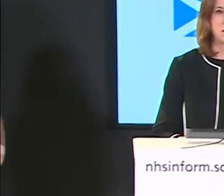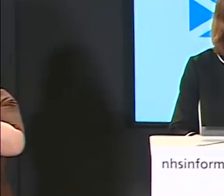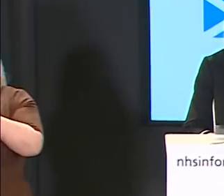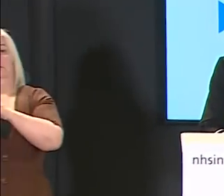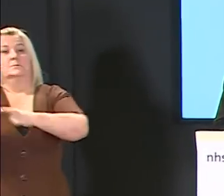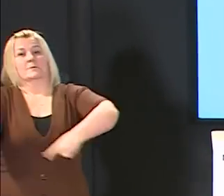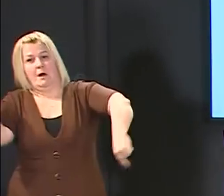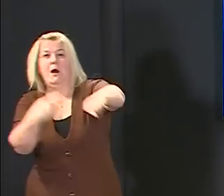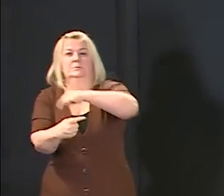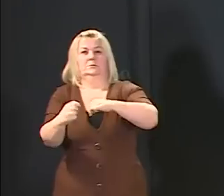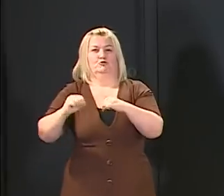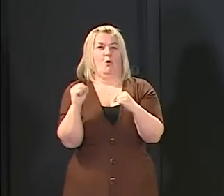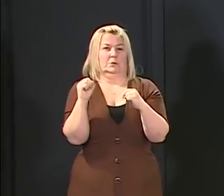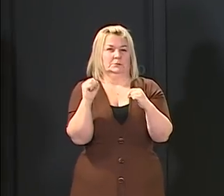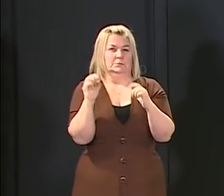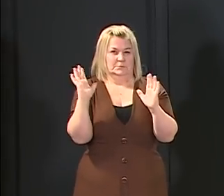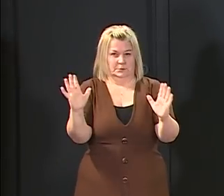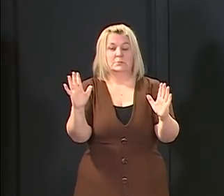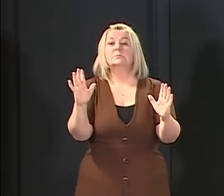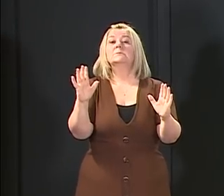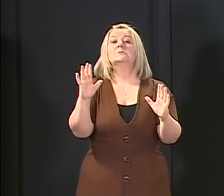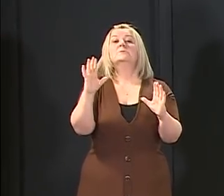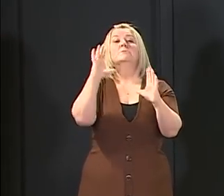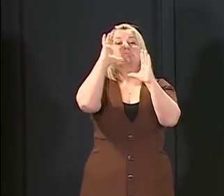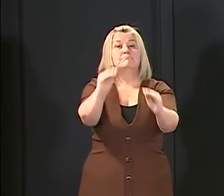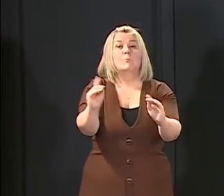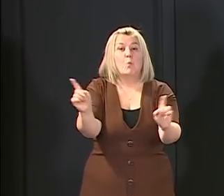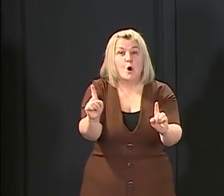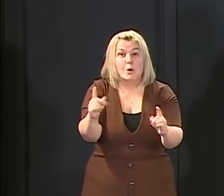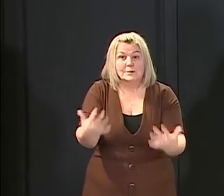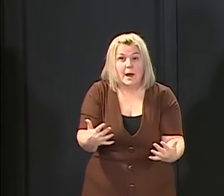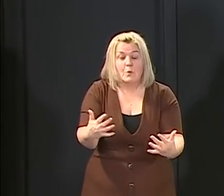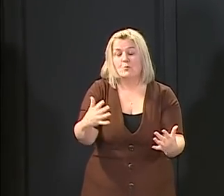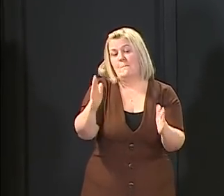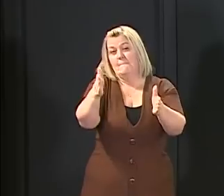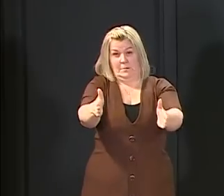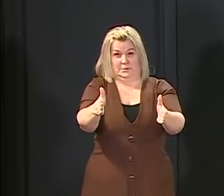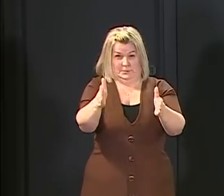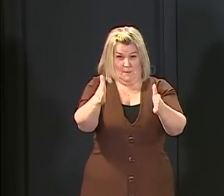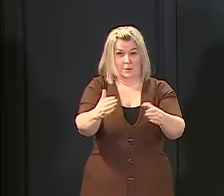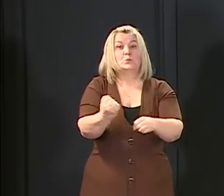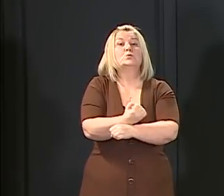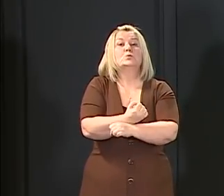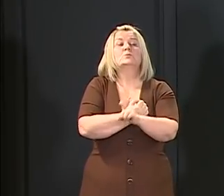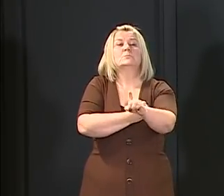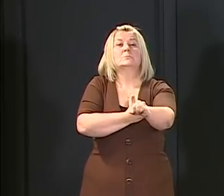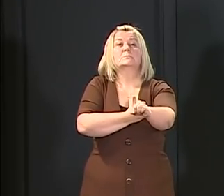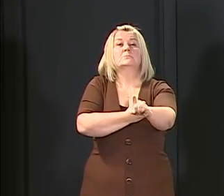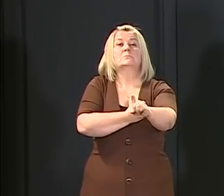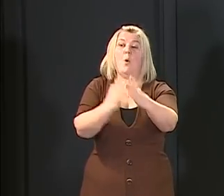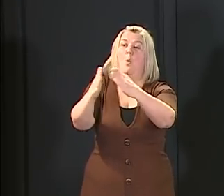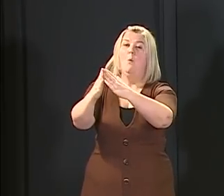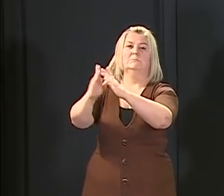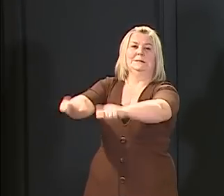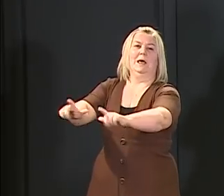us. So what I am telling people across Scotland that they now must do to help us fight this virus is stay at